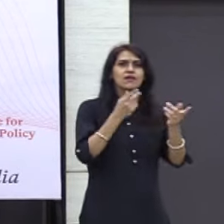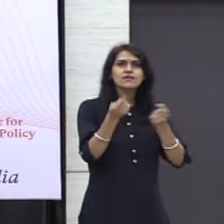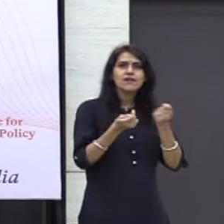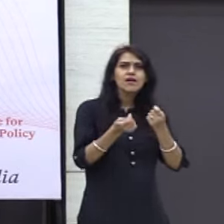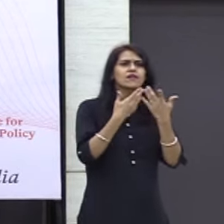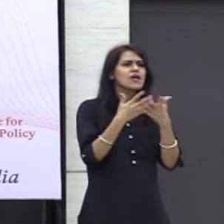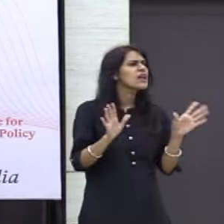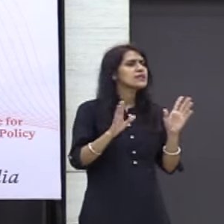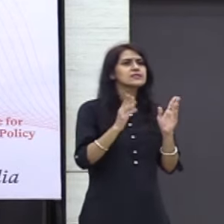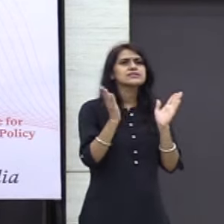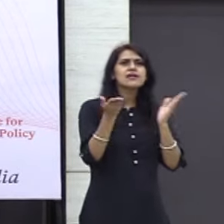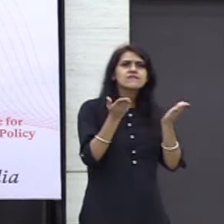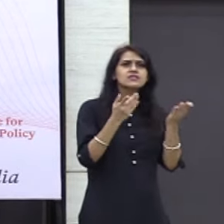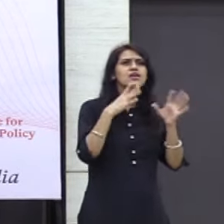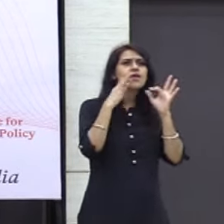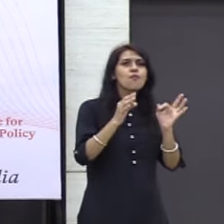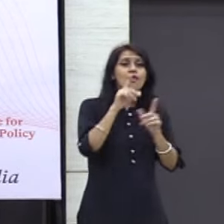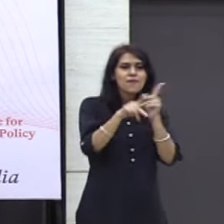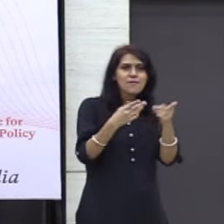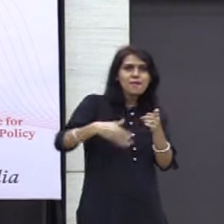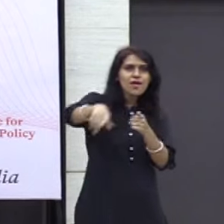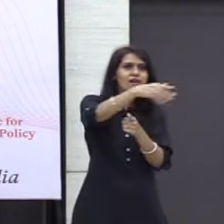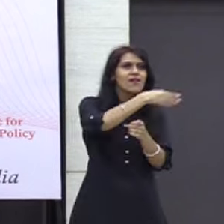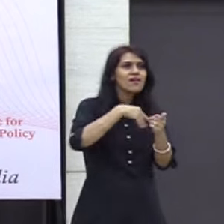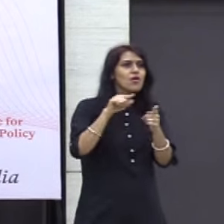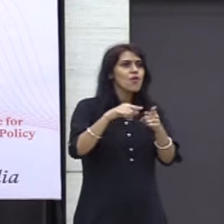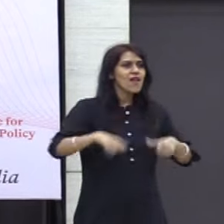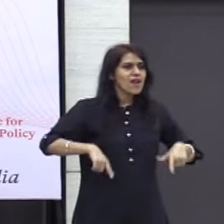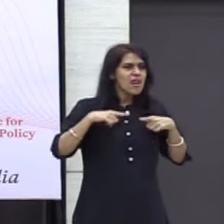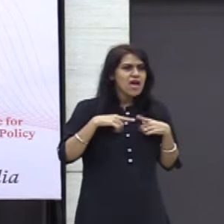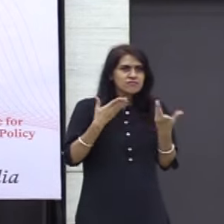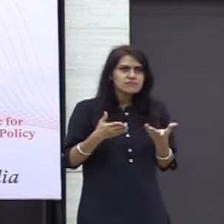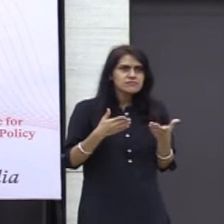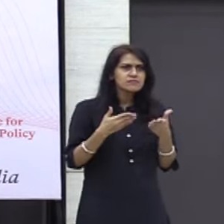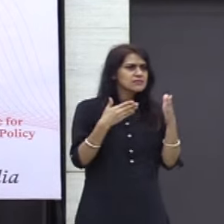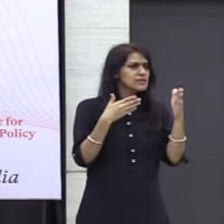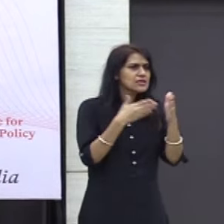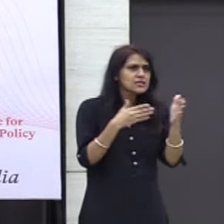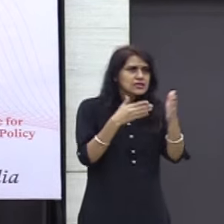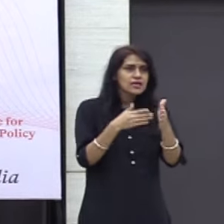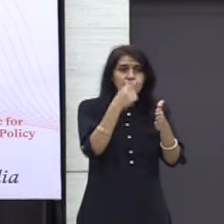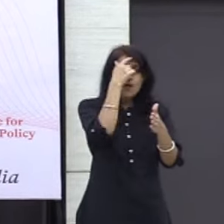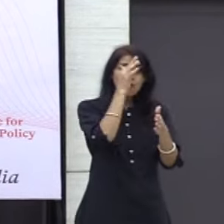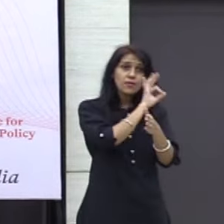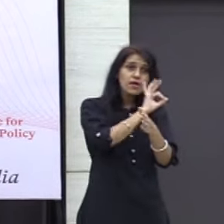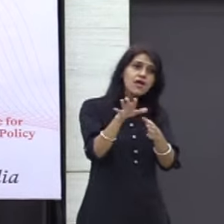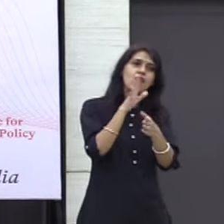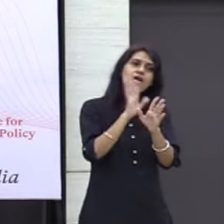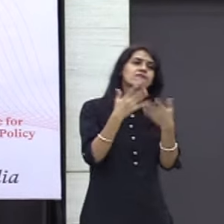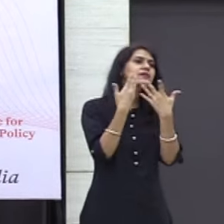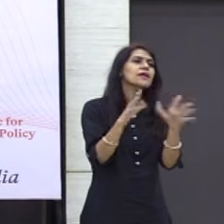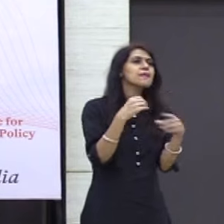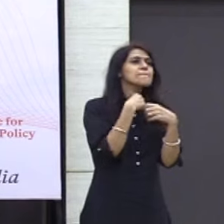of services essential to the life of the community, damage to the monetary stability of India by way of